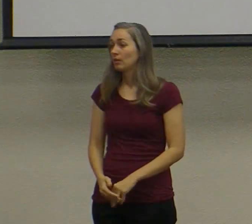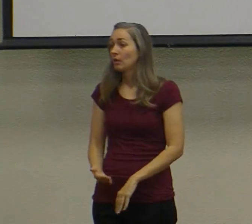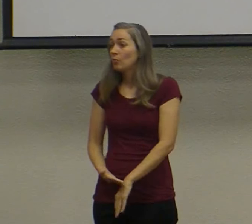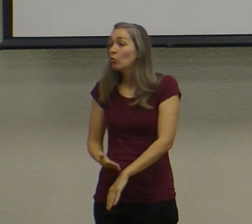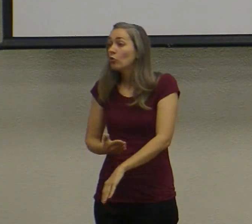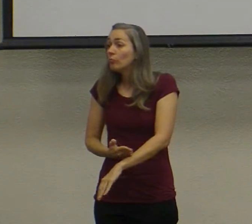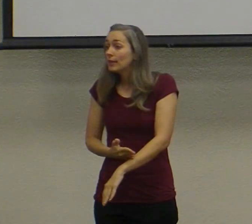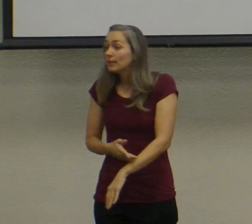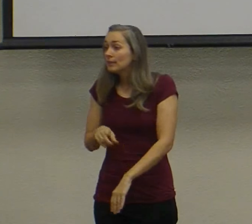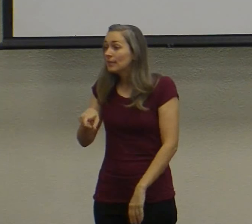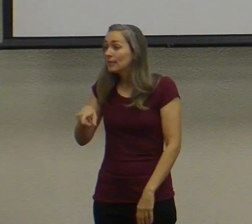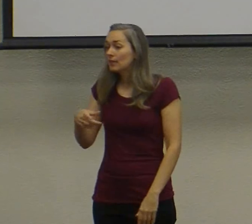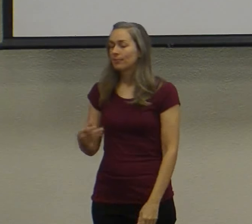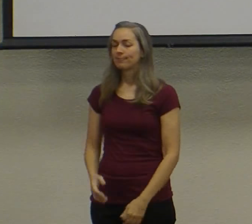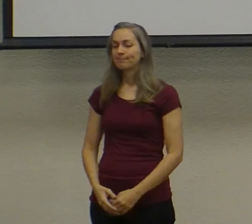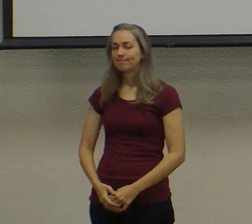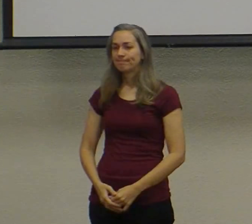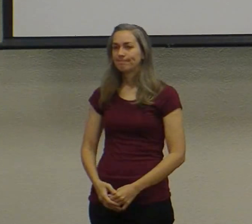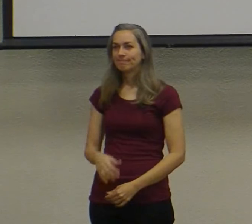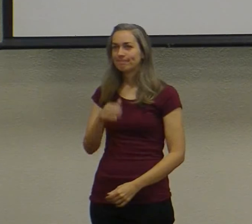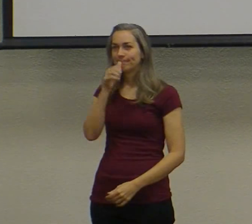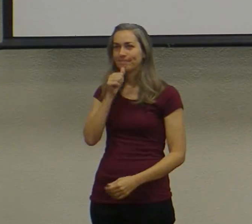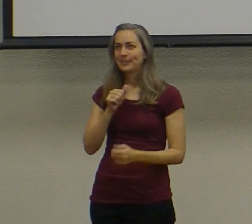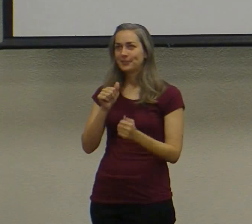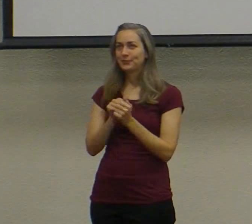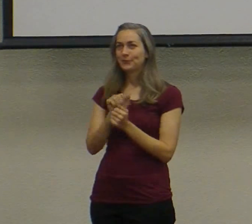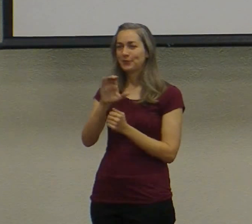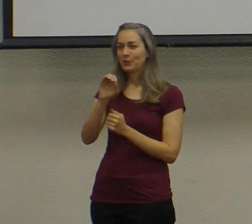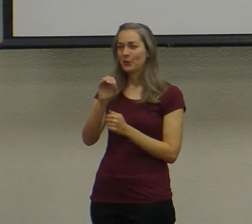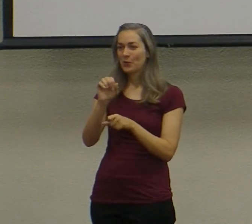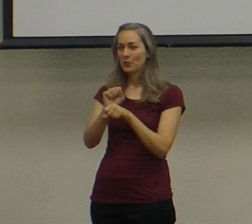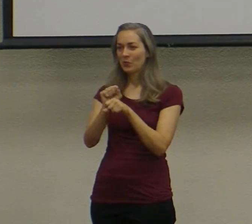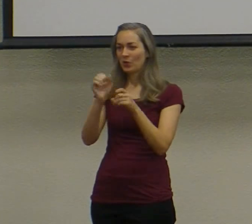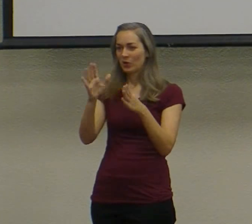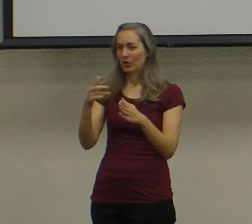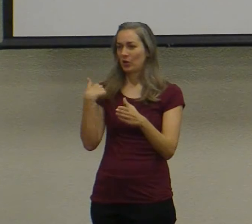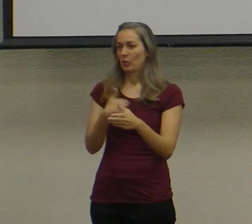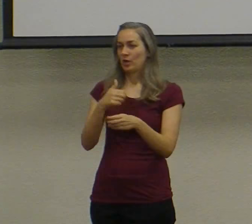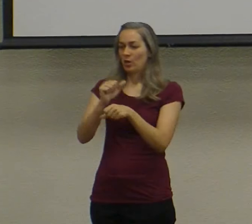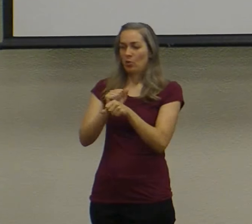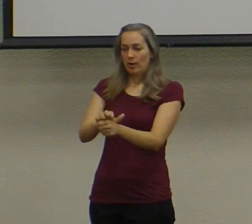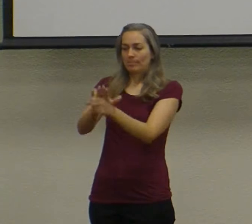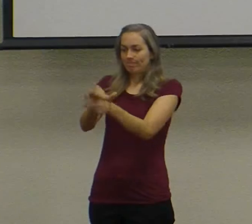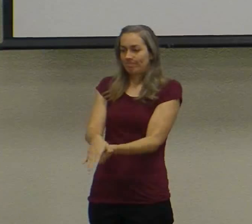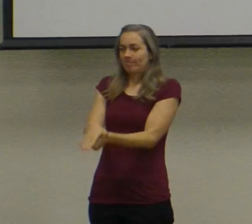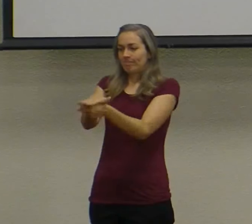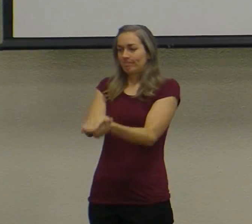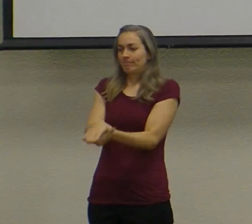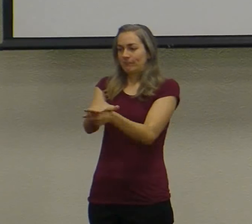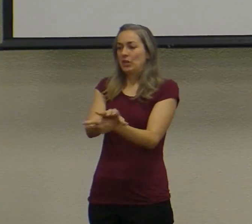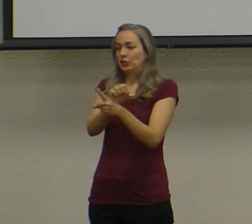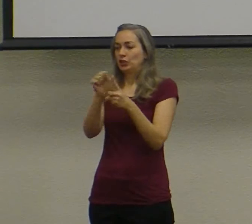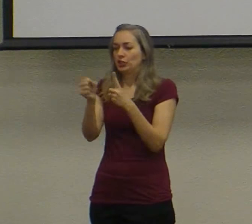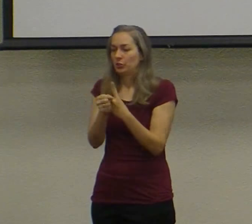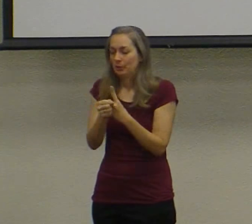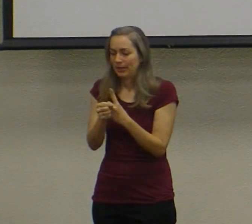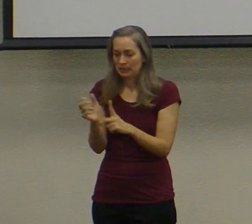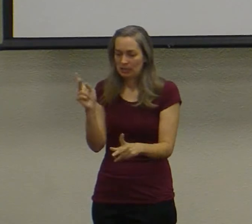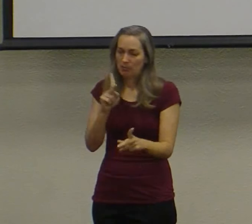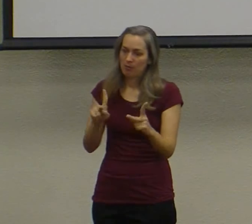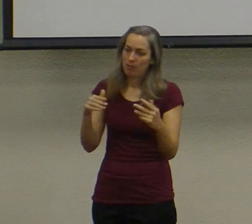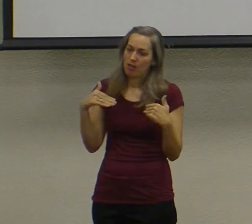area. Patience with coworkers. We work in a high pressure situation when fatigue